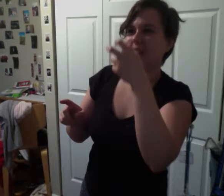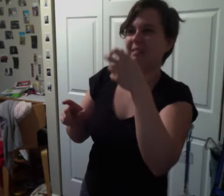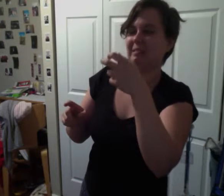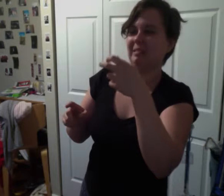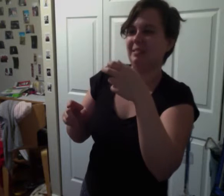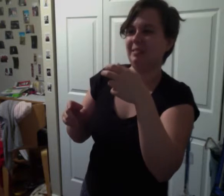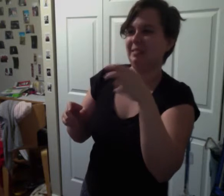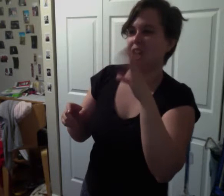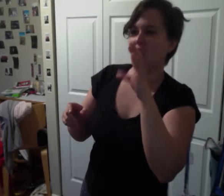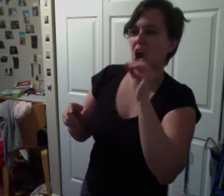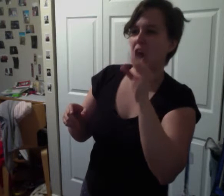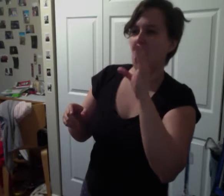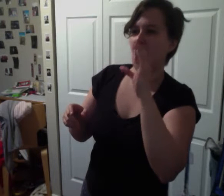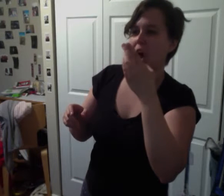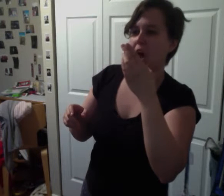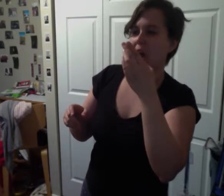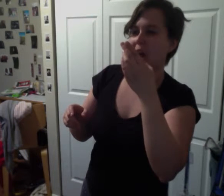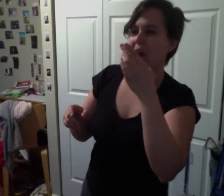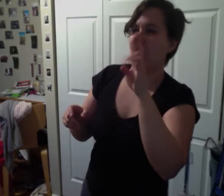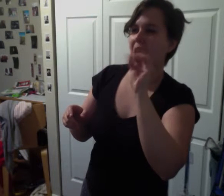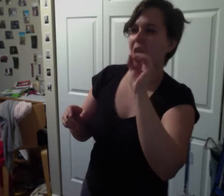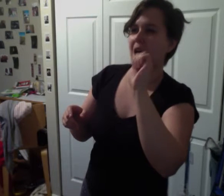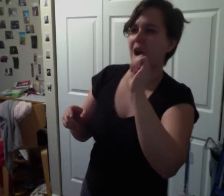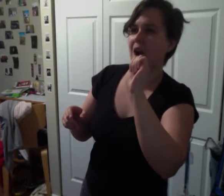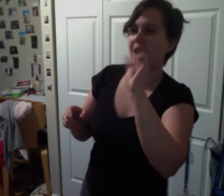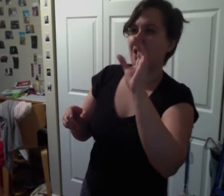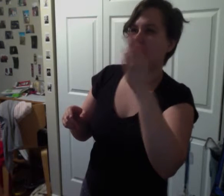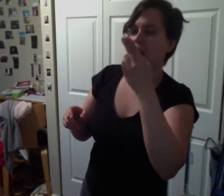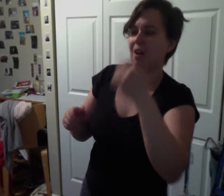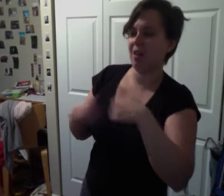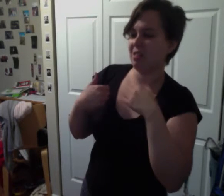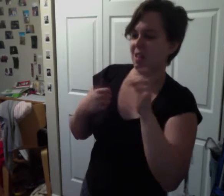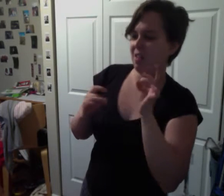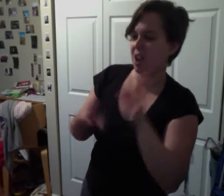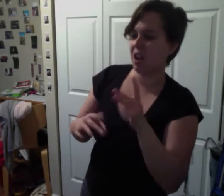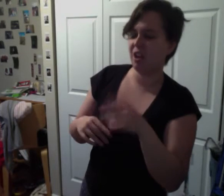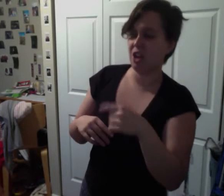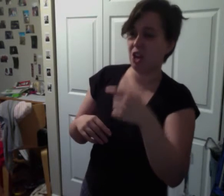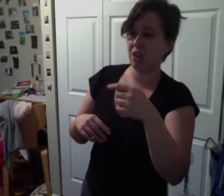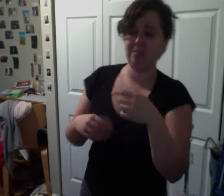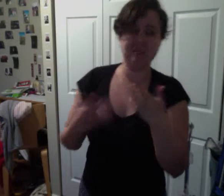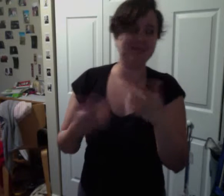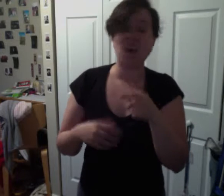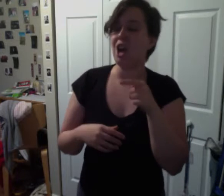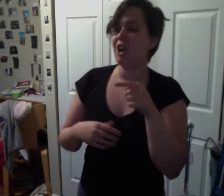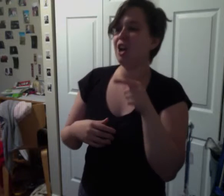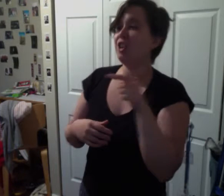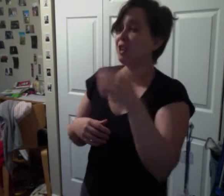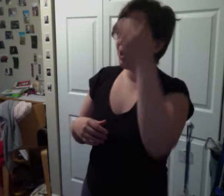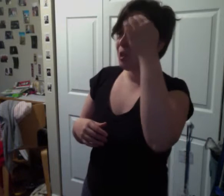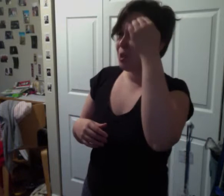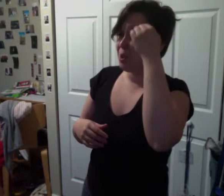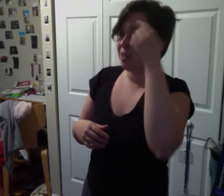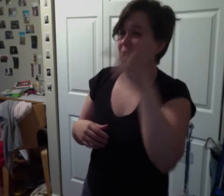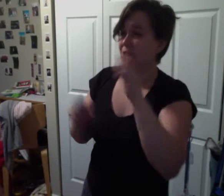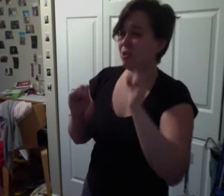thought you couldn't cope with having a child? I remember when you were a baby, you had really bad colic, so you would just cry and cry. And What's